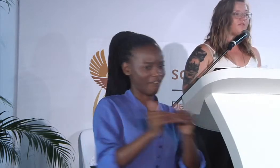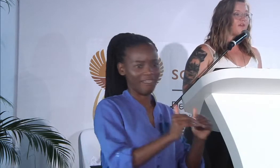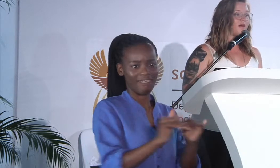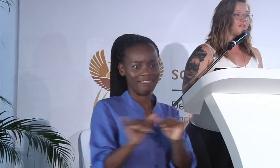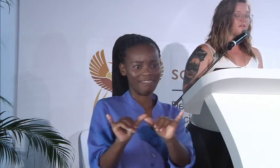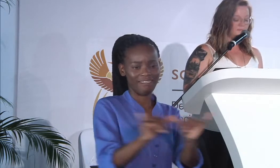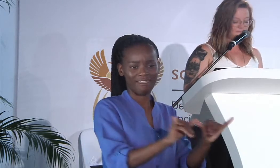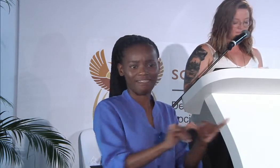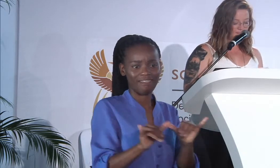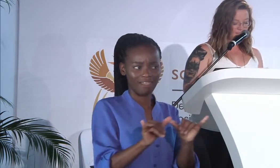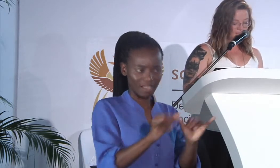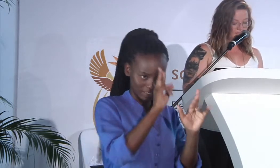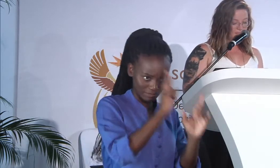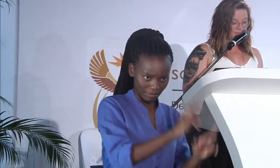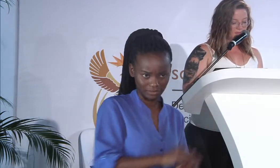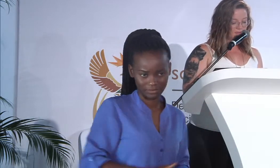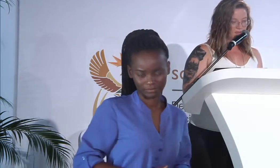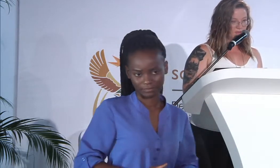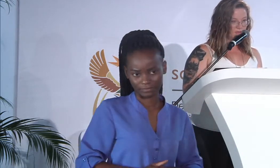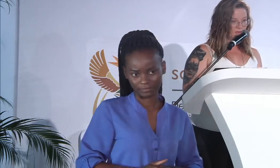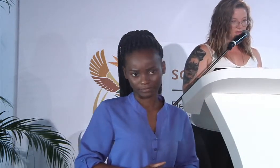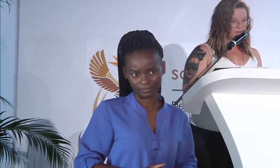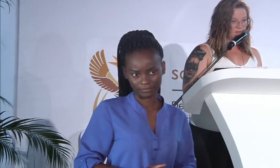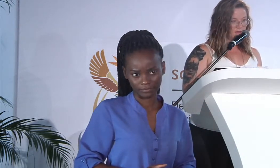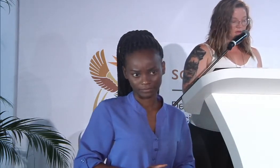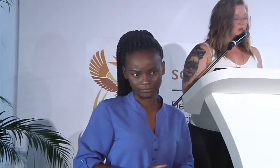may face.